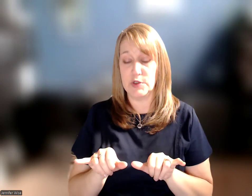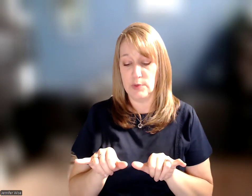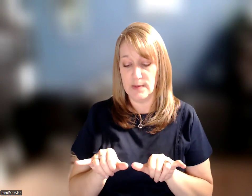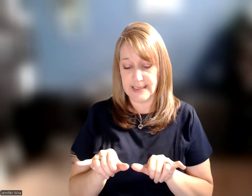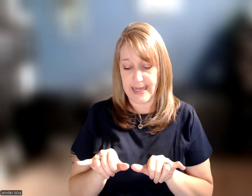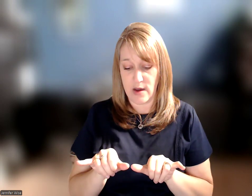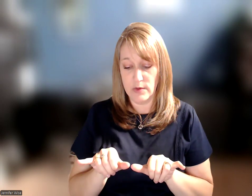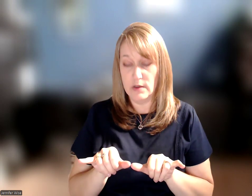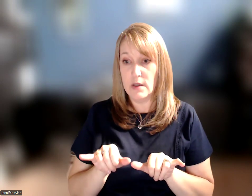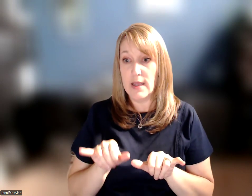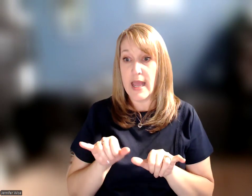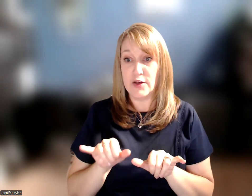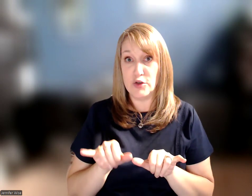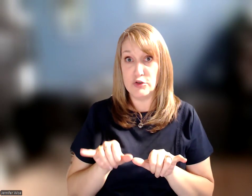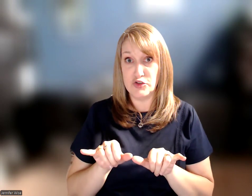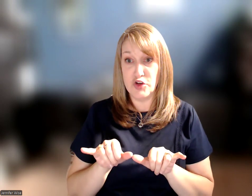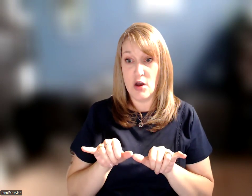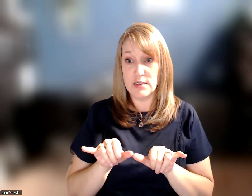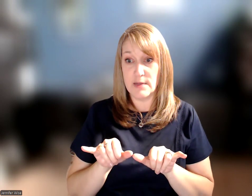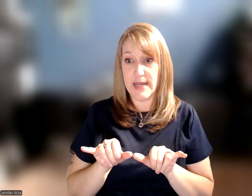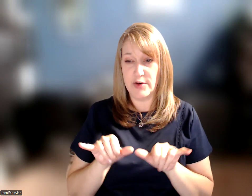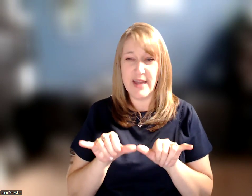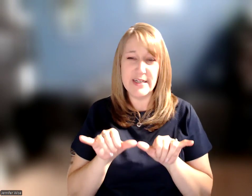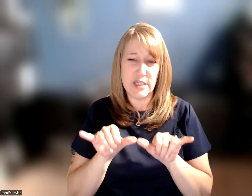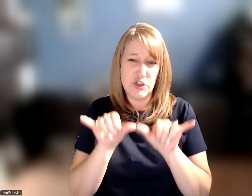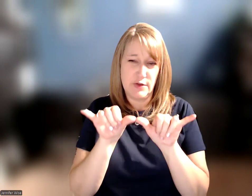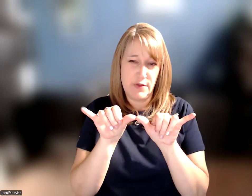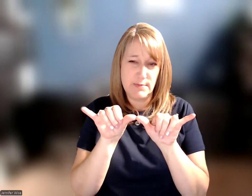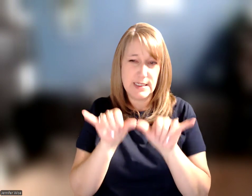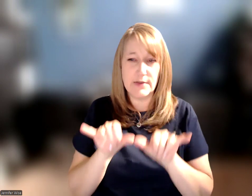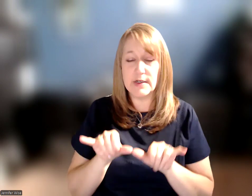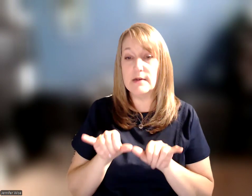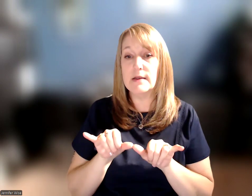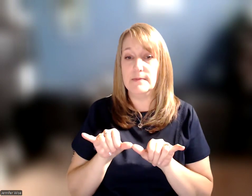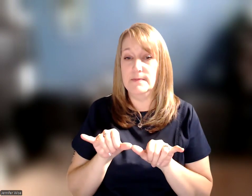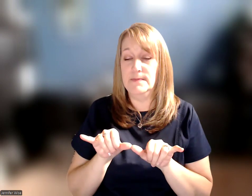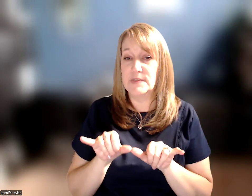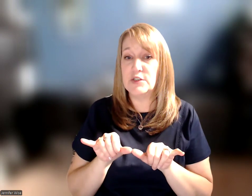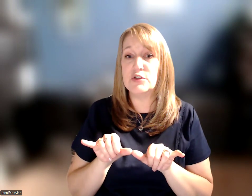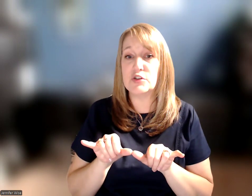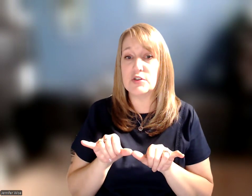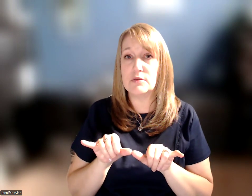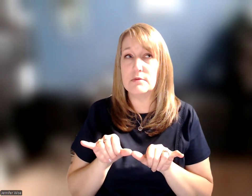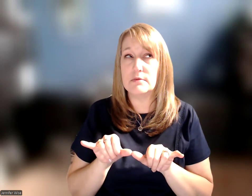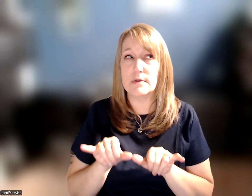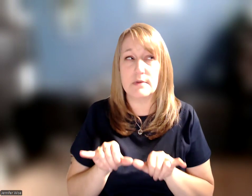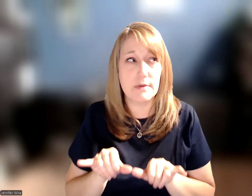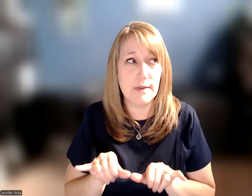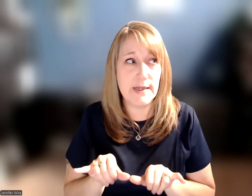your palms down and you use your non-dominant hand. You kind of touch your thumbs together here. You use your, I might have